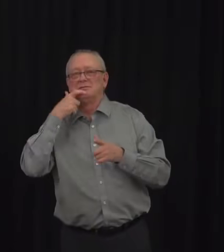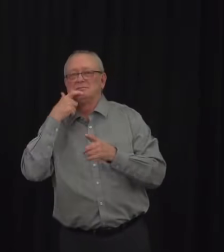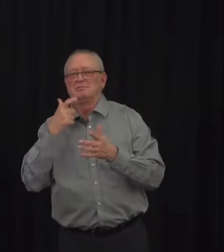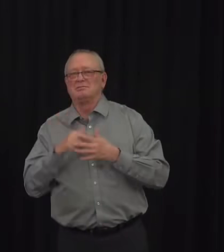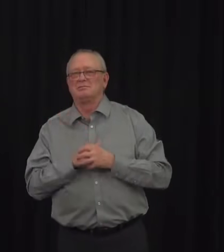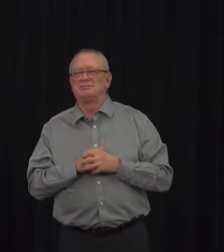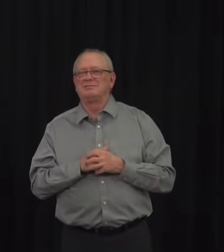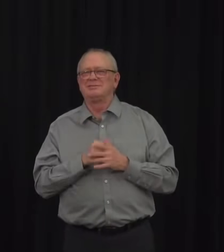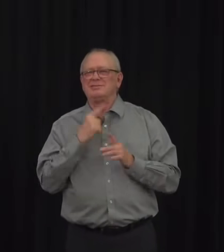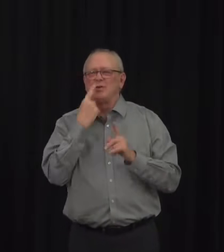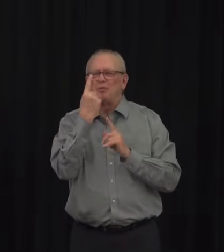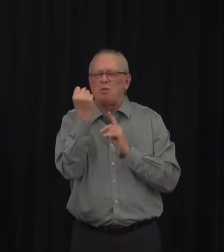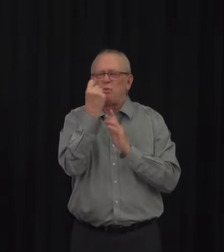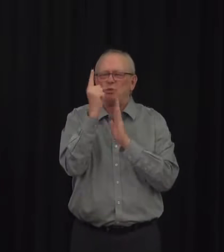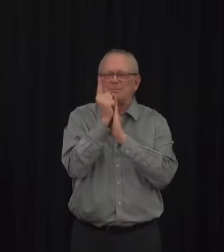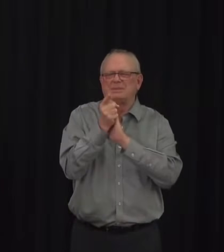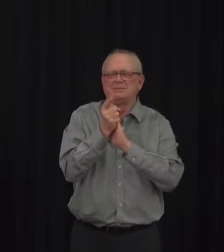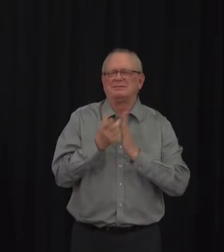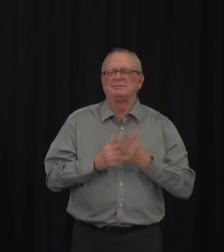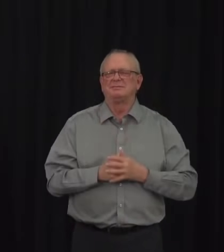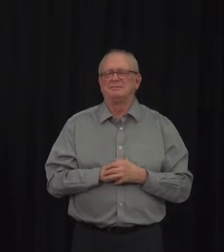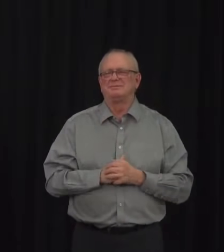by.